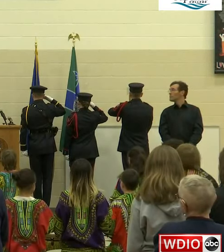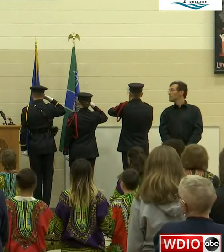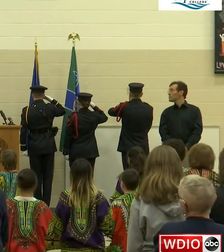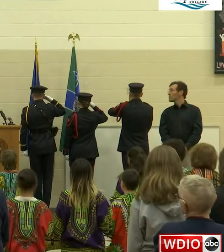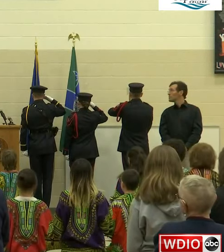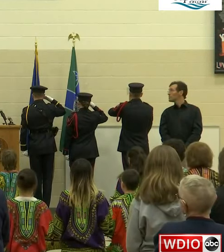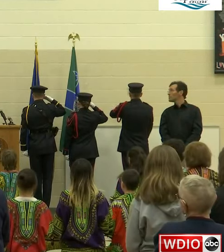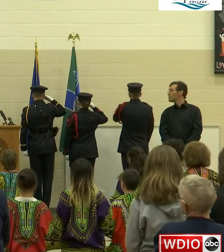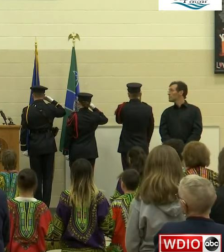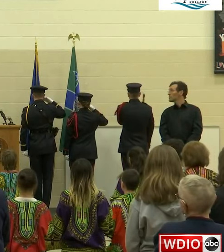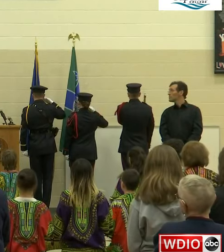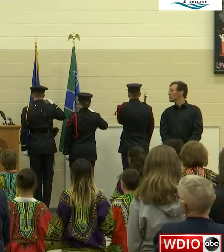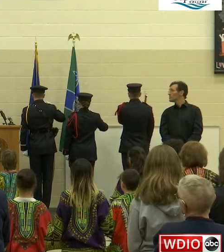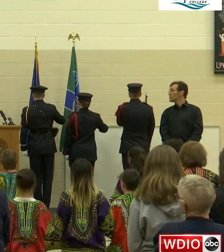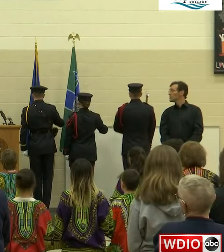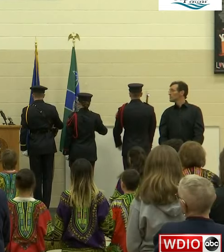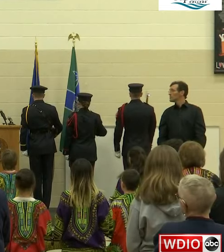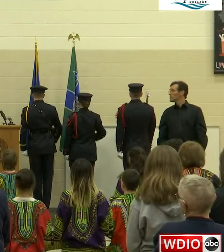Order.